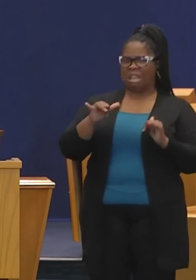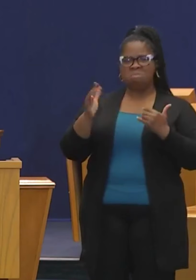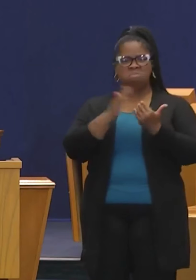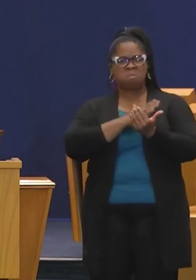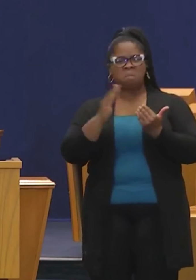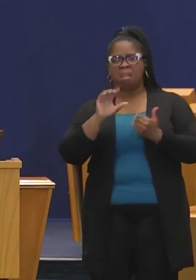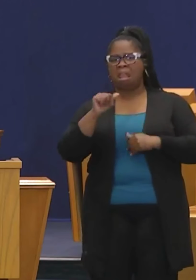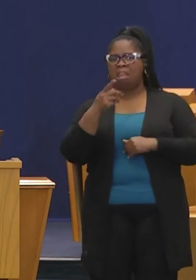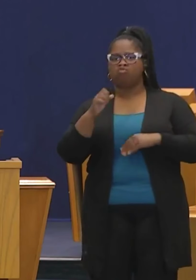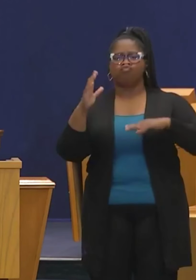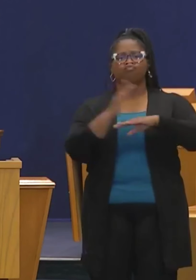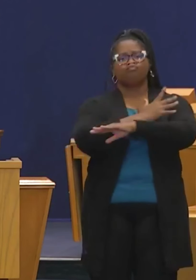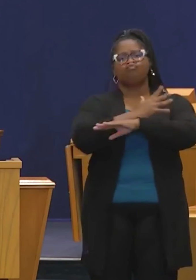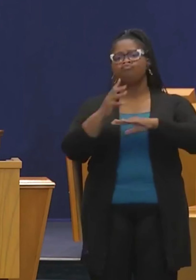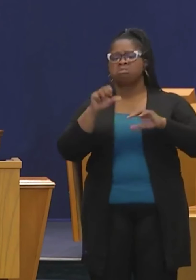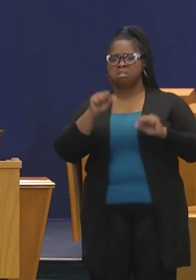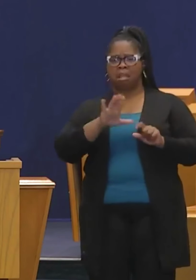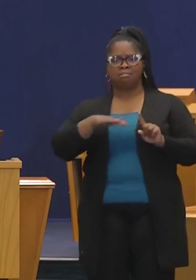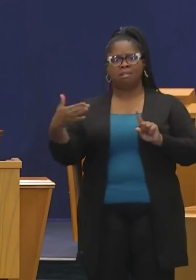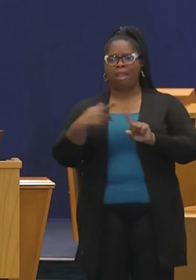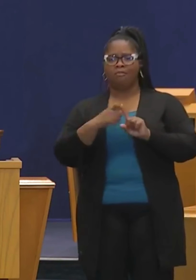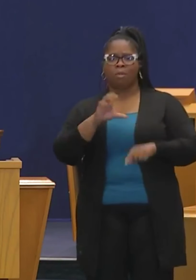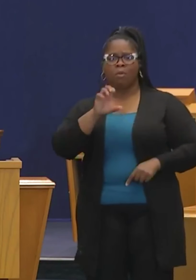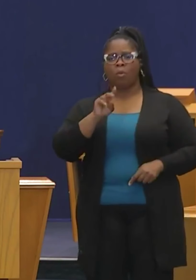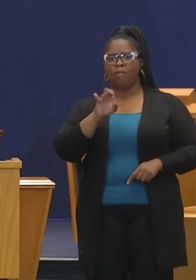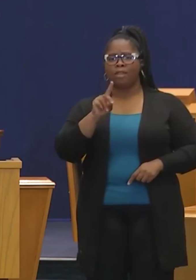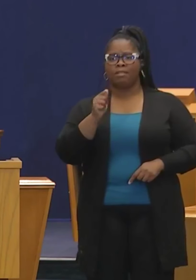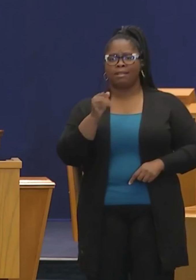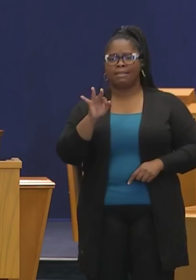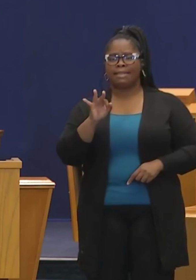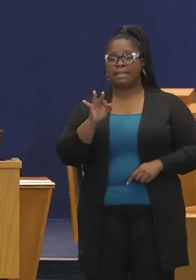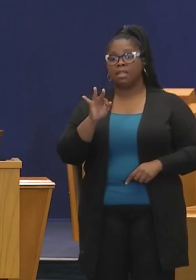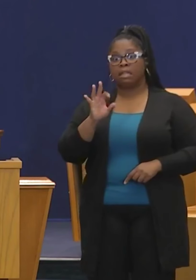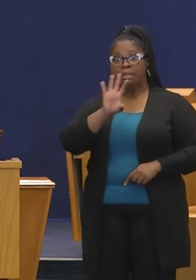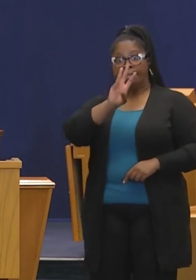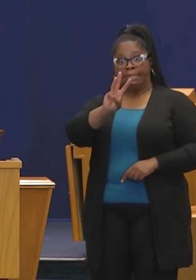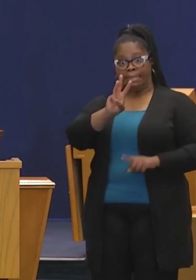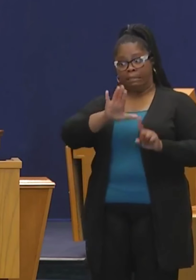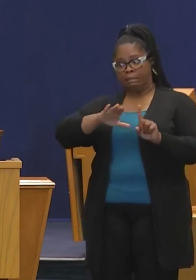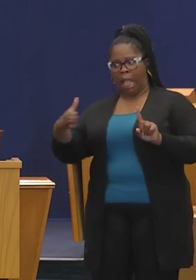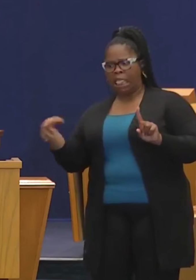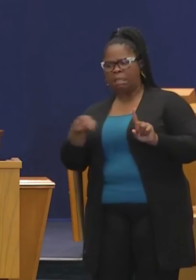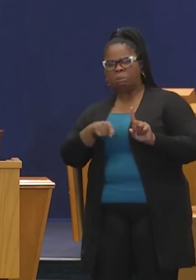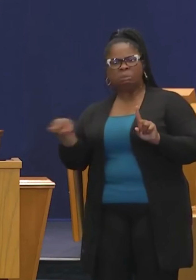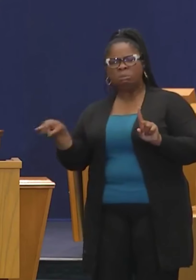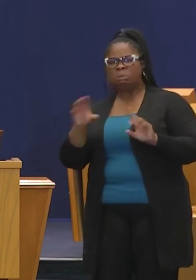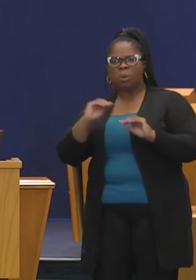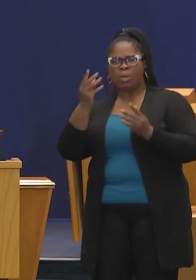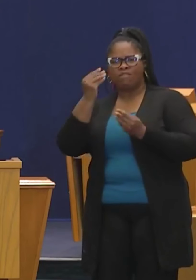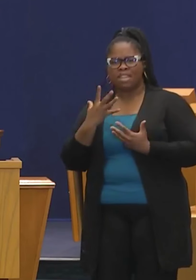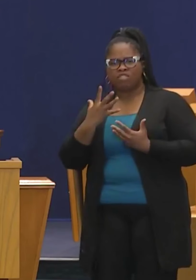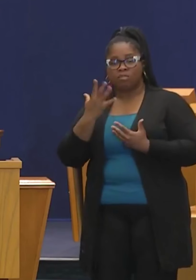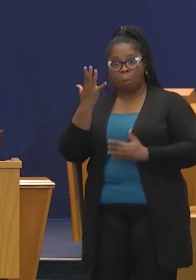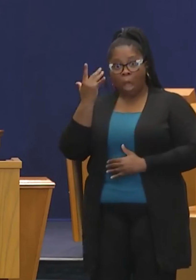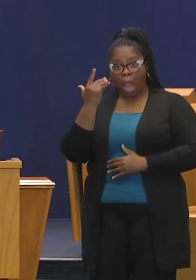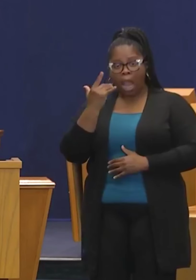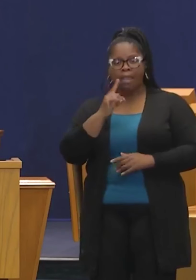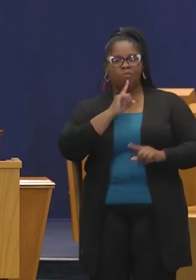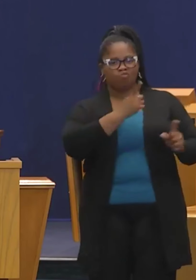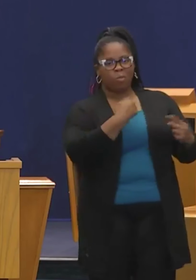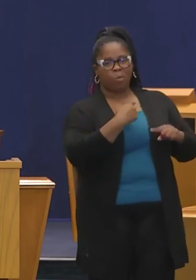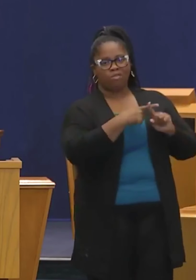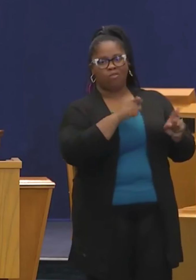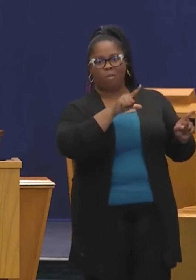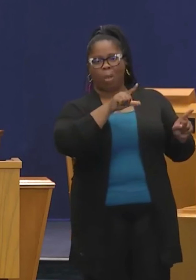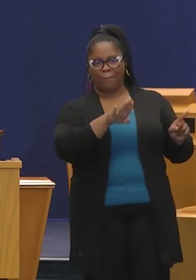from COVID-19. We don't have information for 6 cases as they're being reported by the city of Long Beach, who had 3